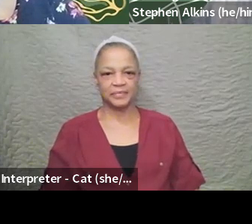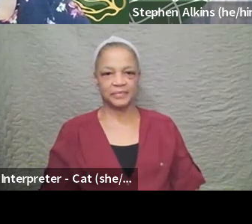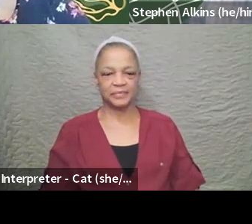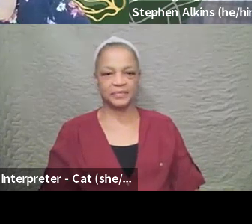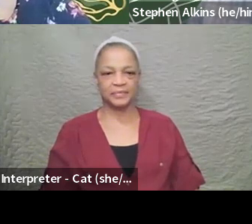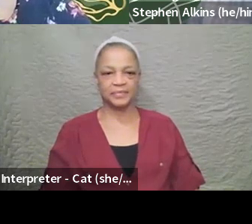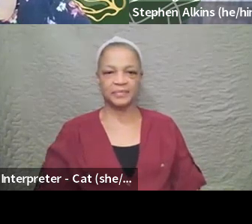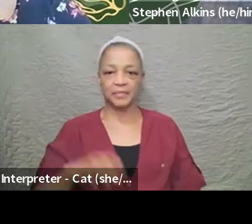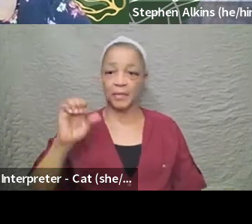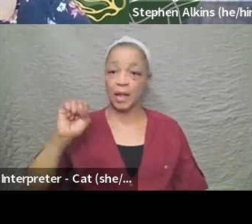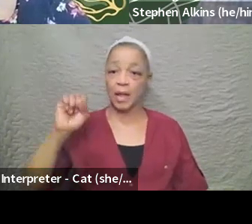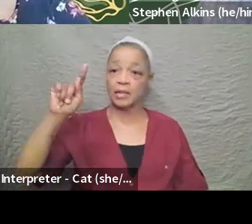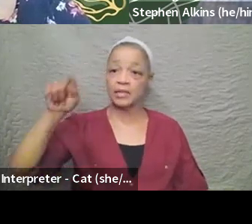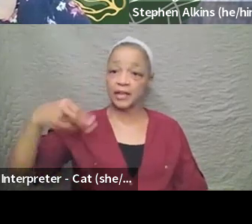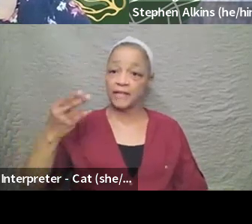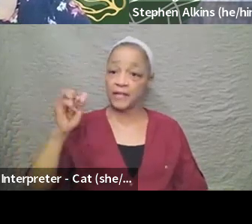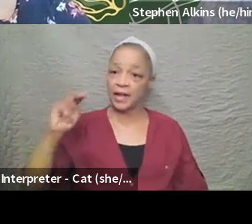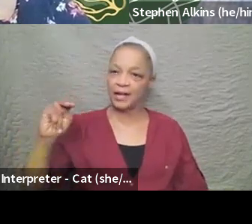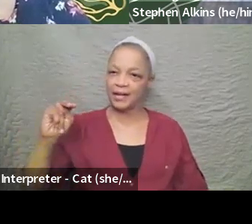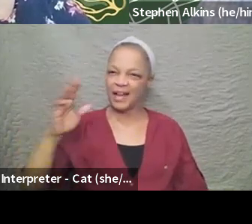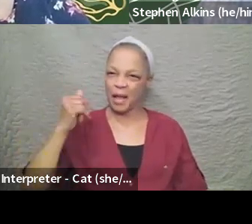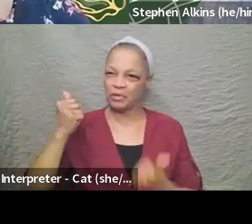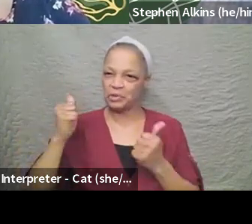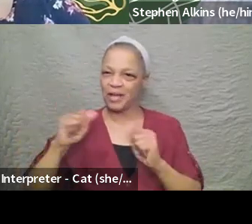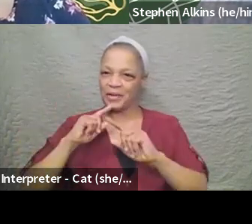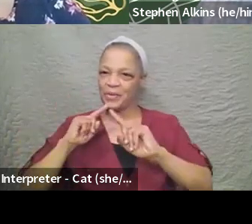I can take a stab at that one.